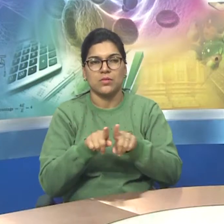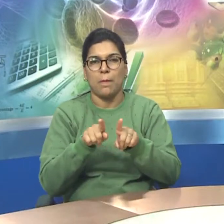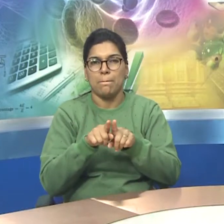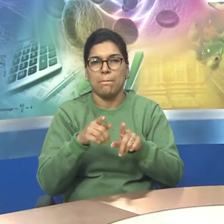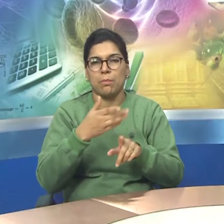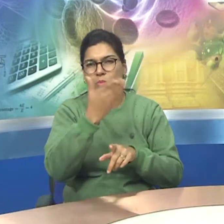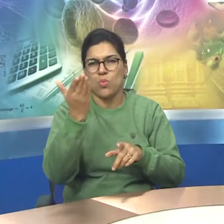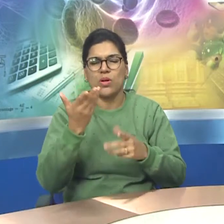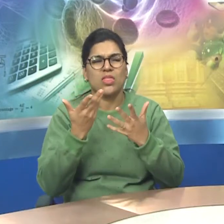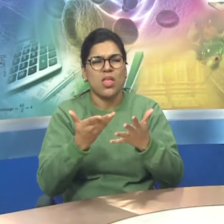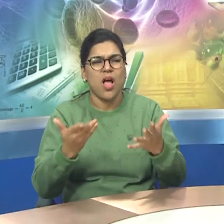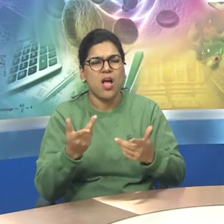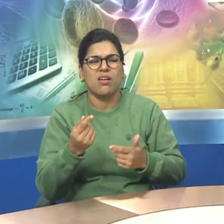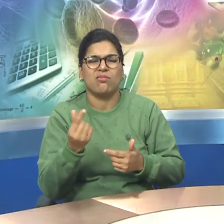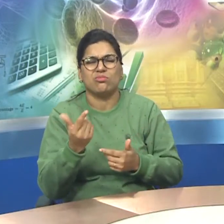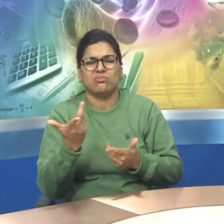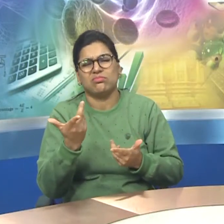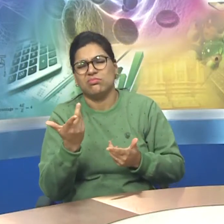is enrich.